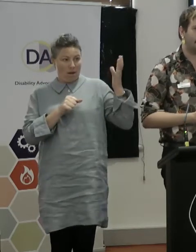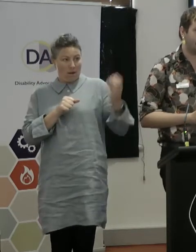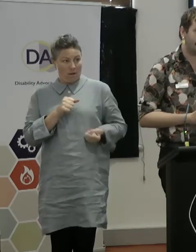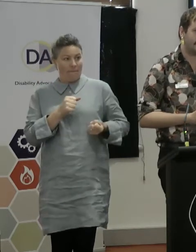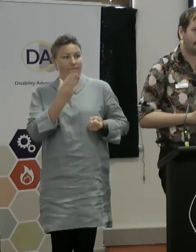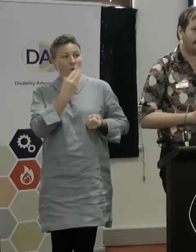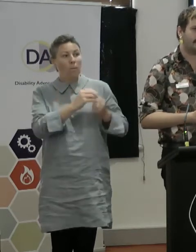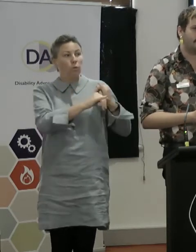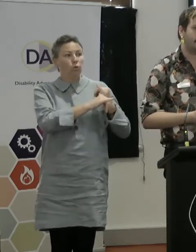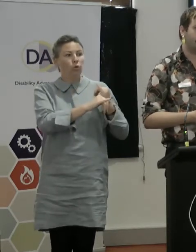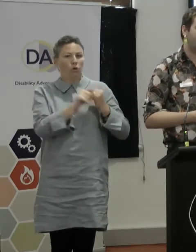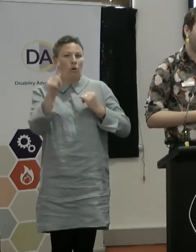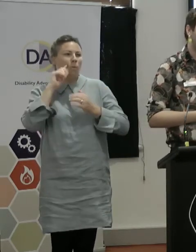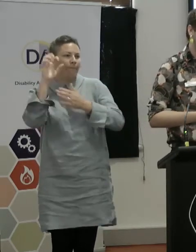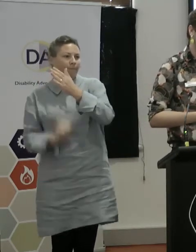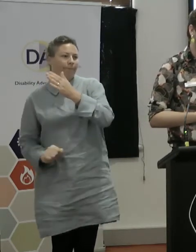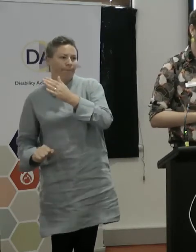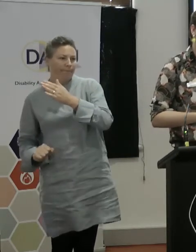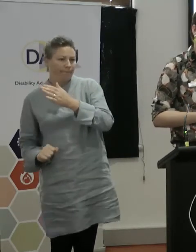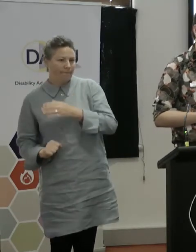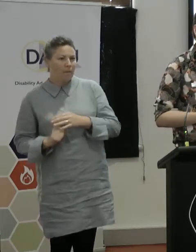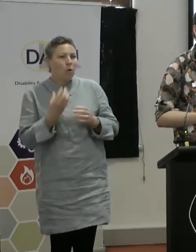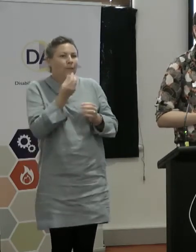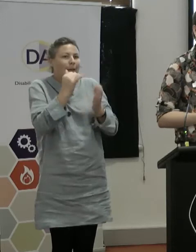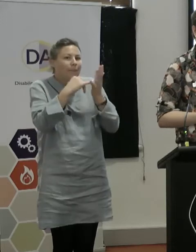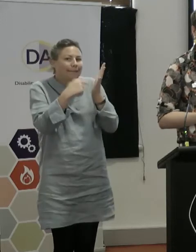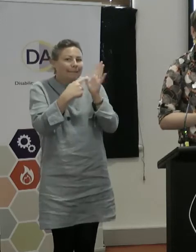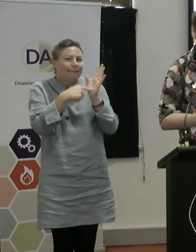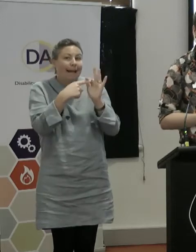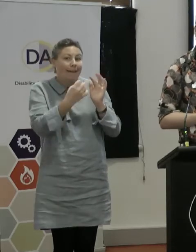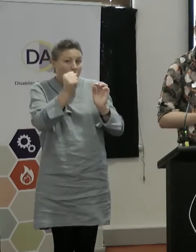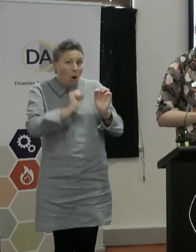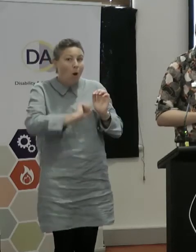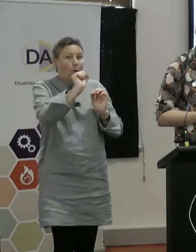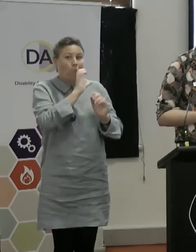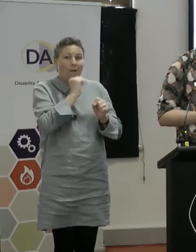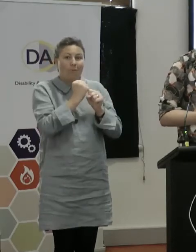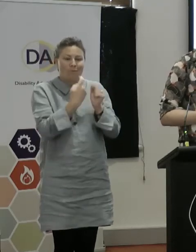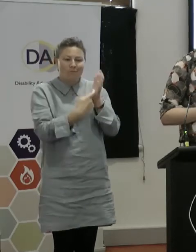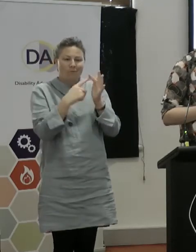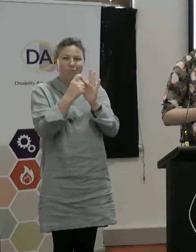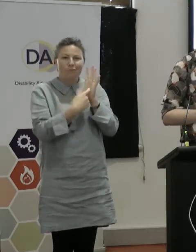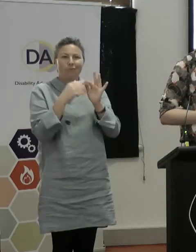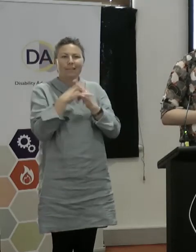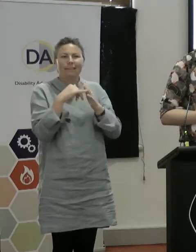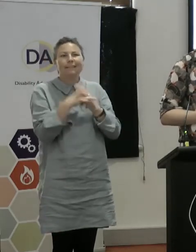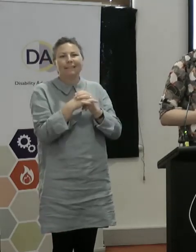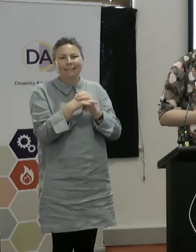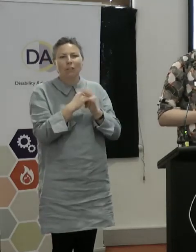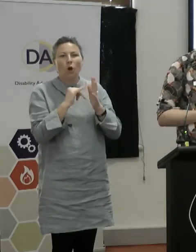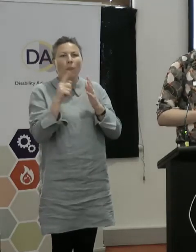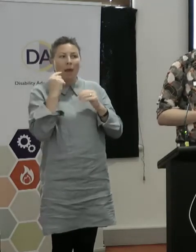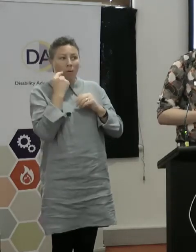In other states, there were some governmental redress schemes. In Victoria, there's been plenty of